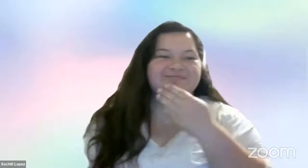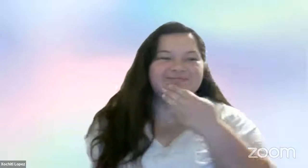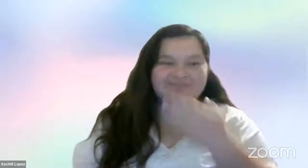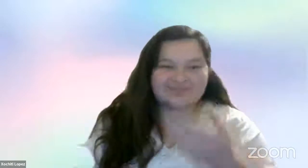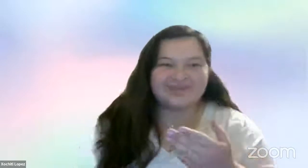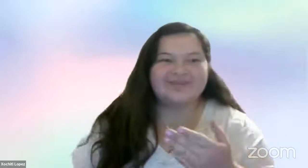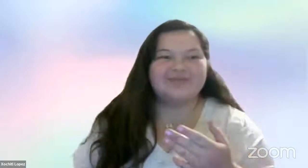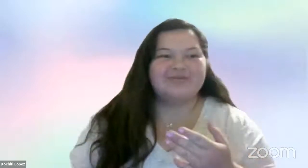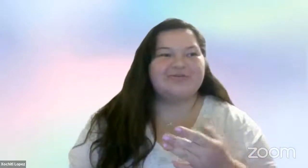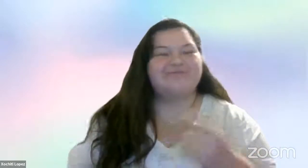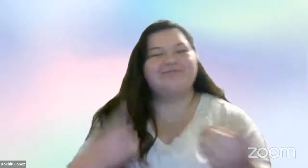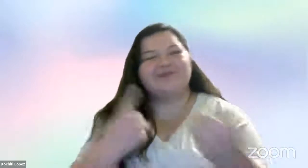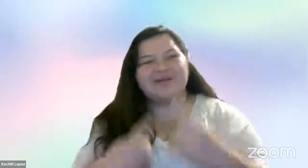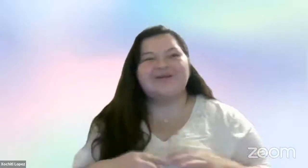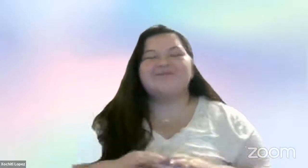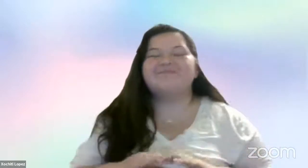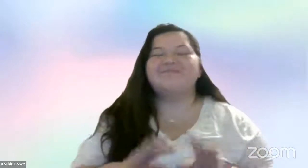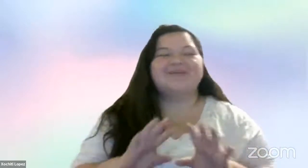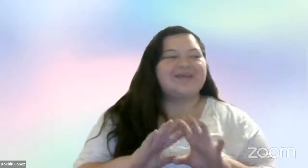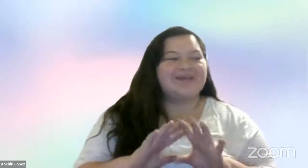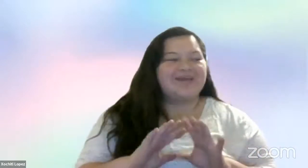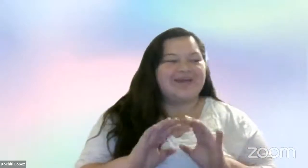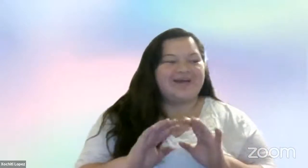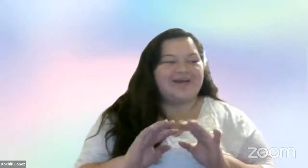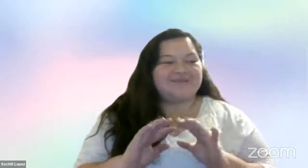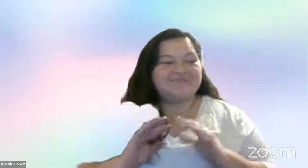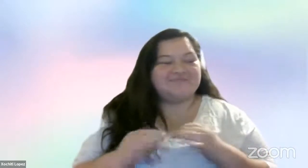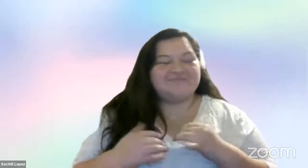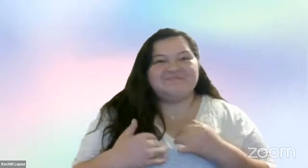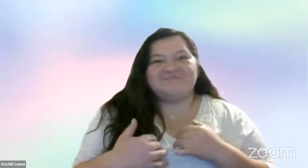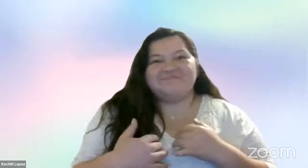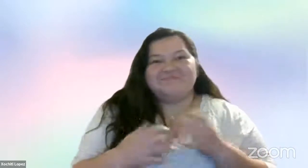I just want to say thank you so much. Thank you for being here tonight.